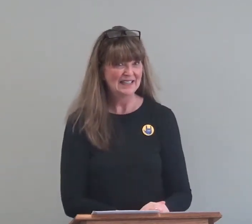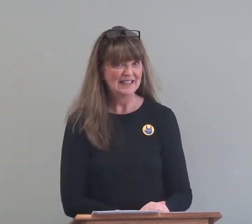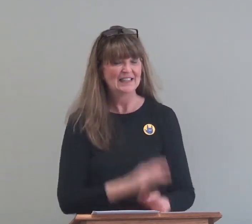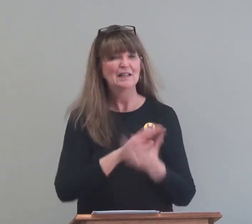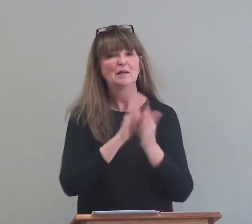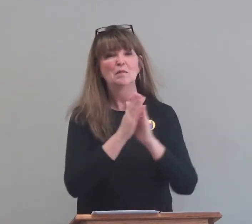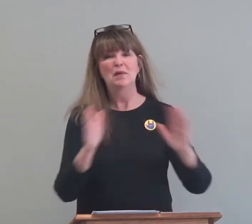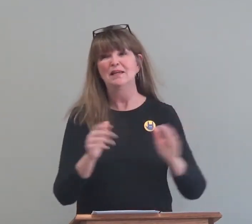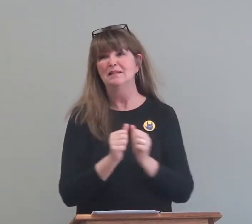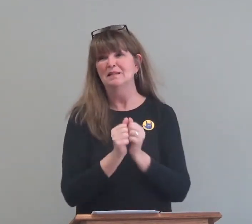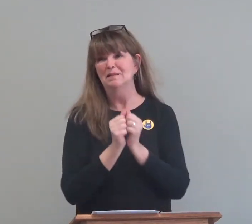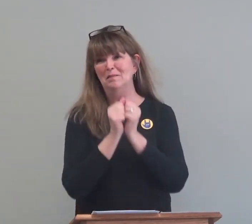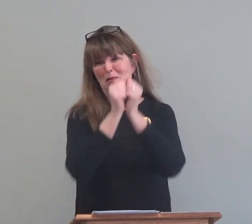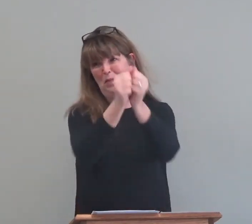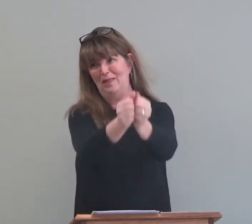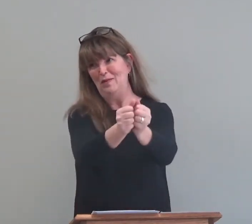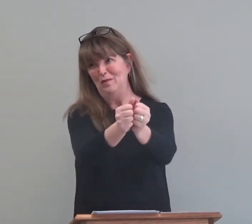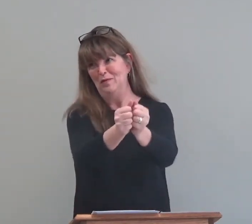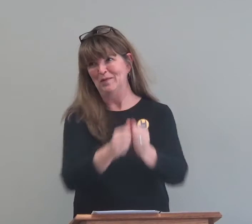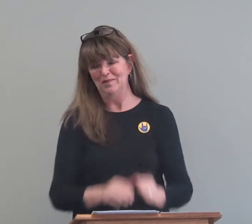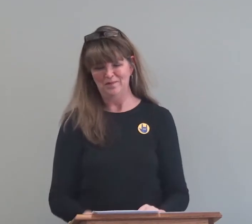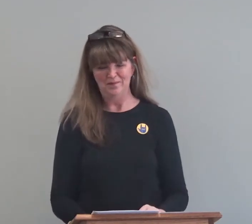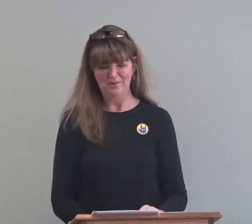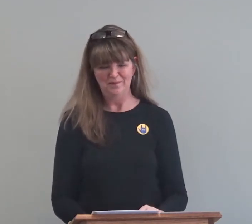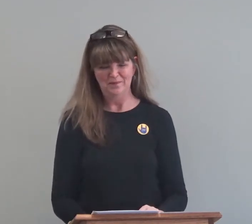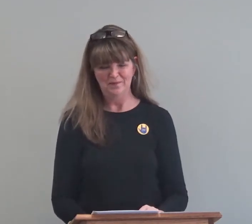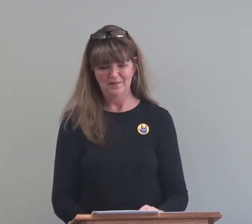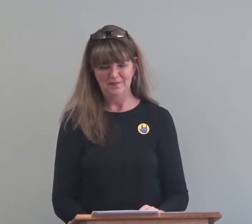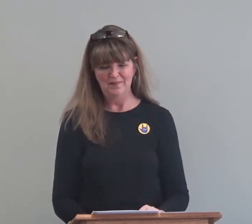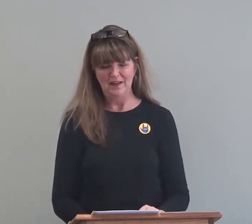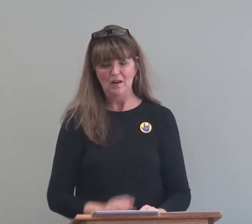said, peace be with you.